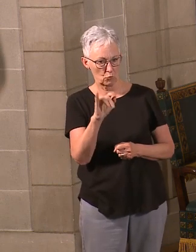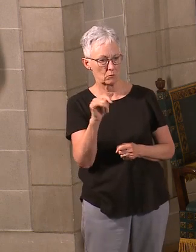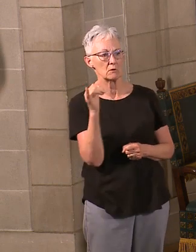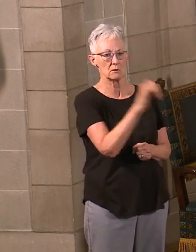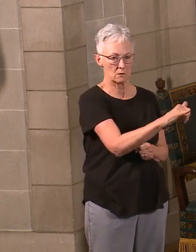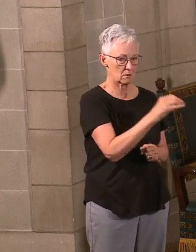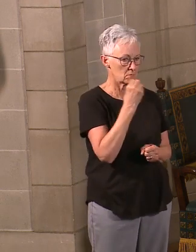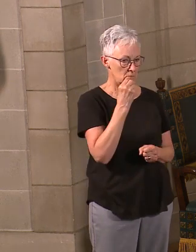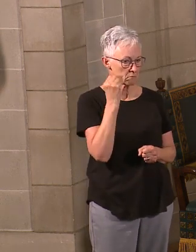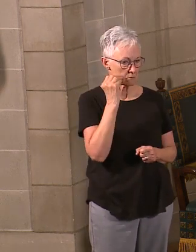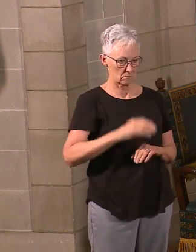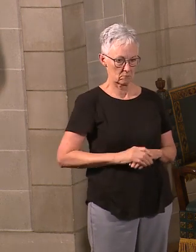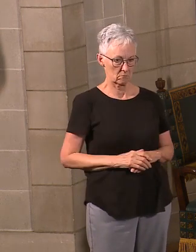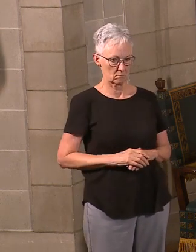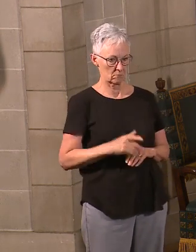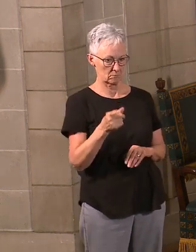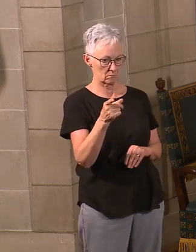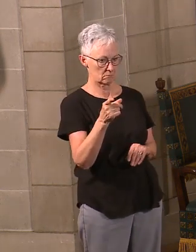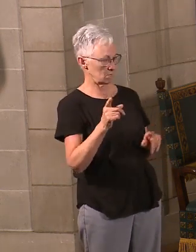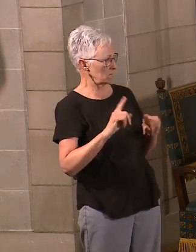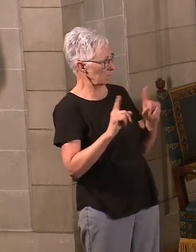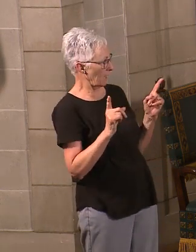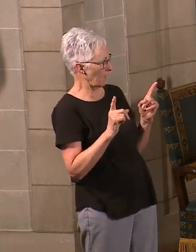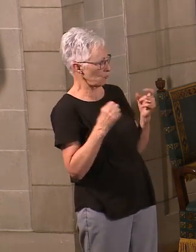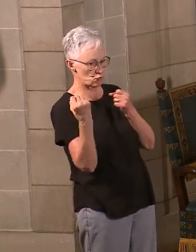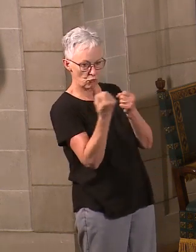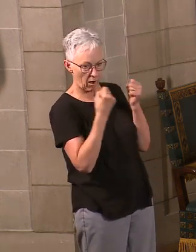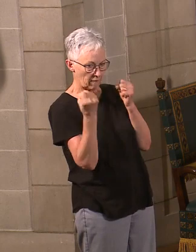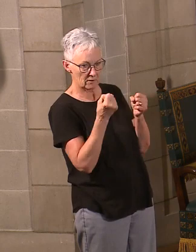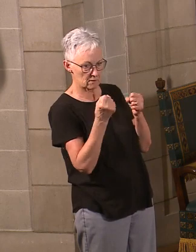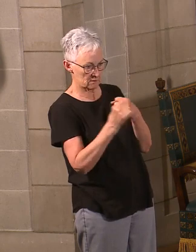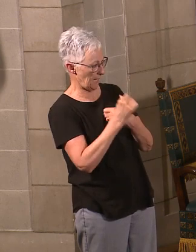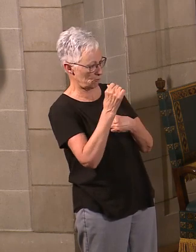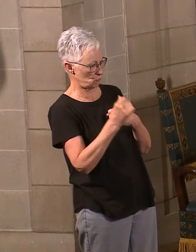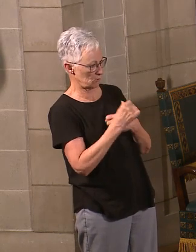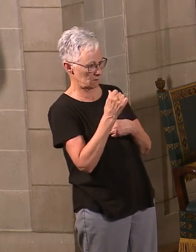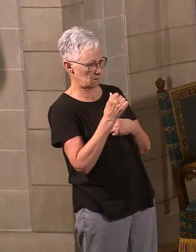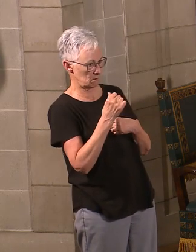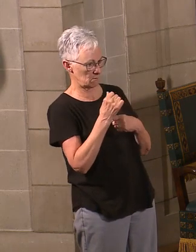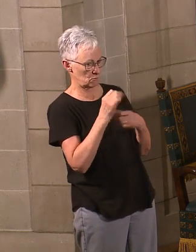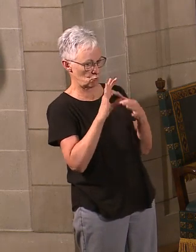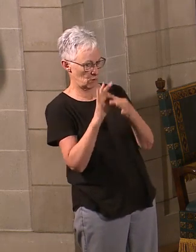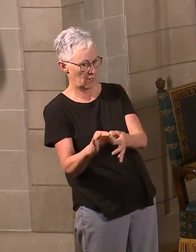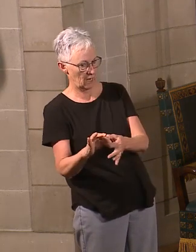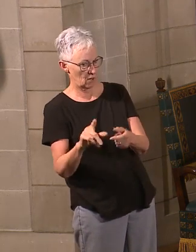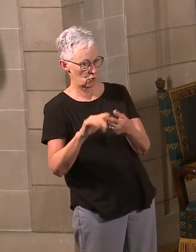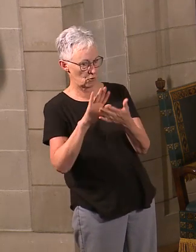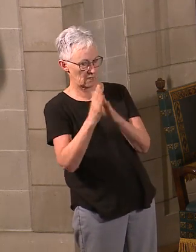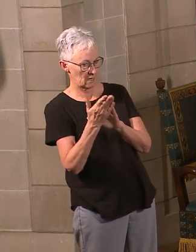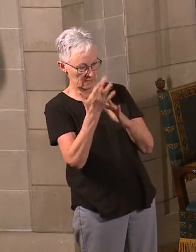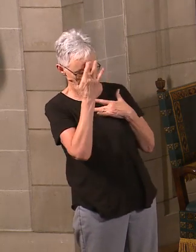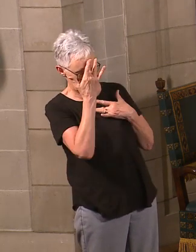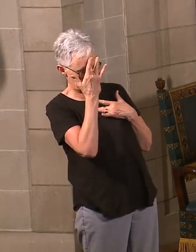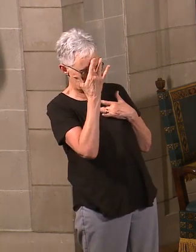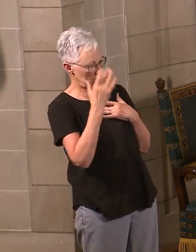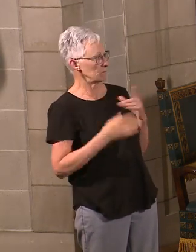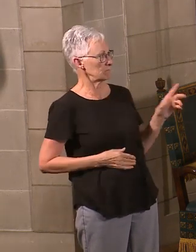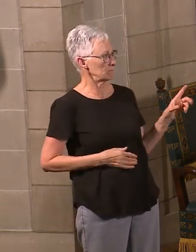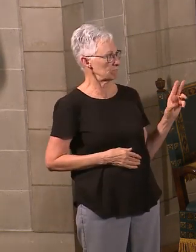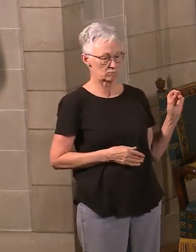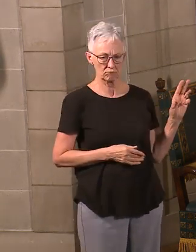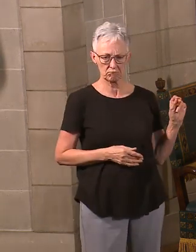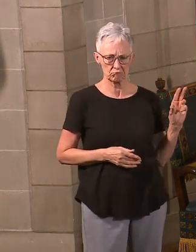nothing inherently dangerous about driving. But there's nothing inherently dangerous about driving, no. I mean, generally, again, some of the things we've seen people be